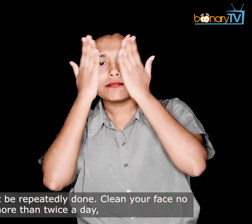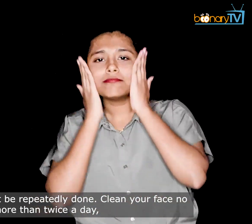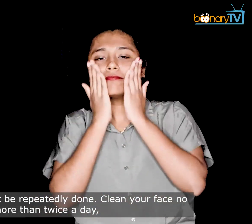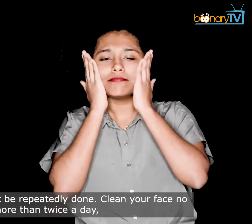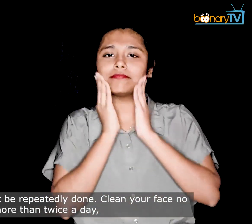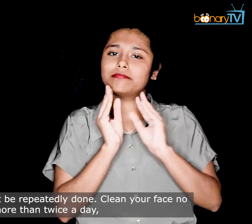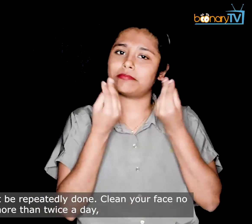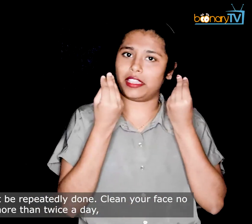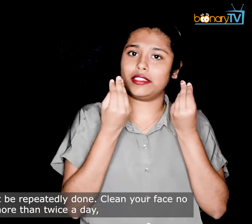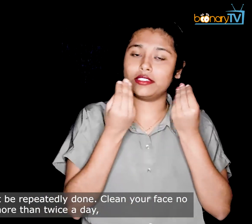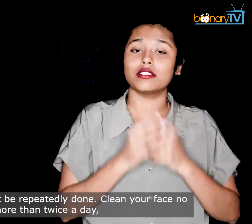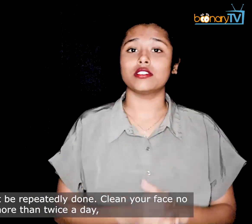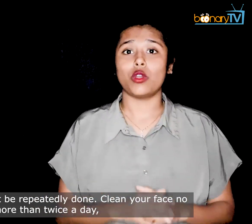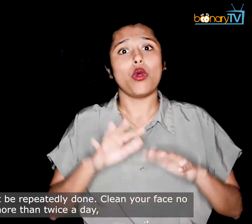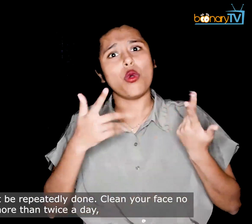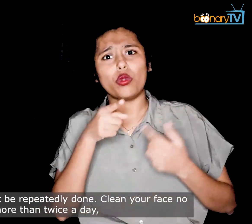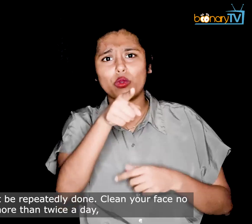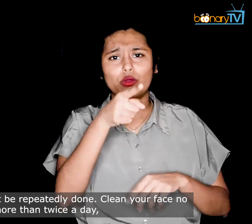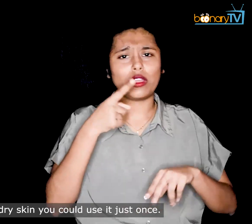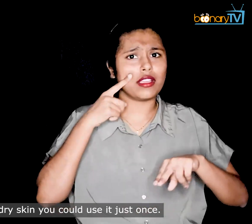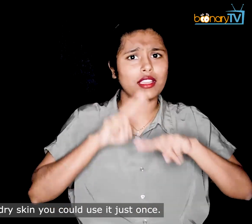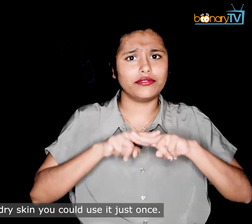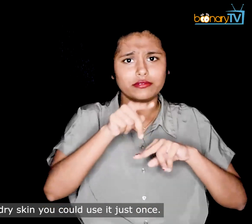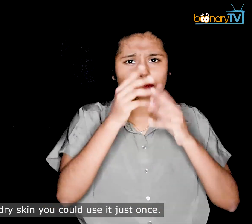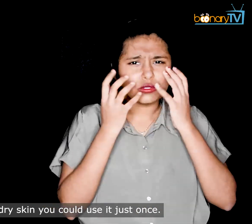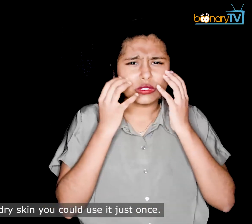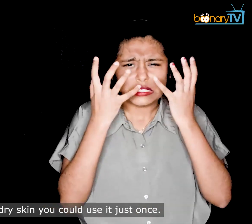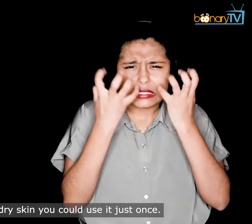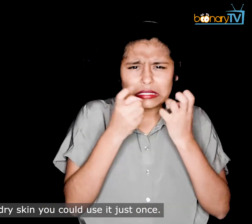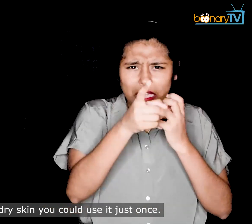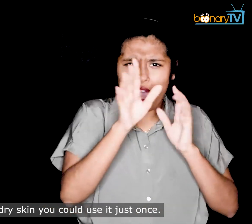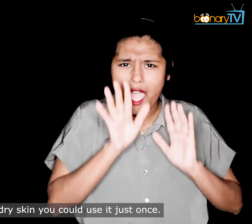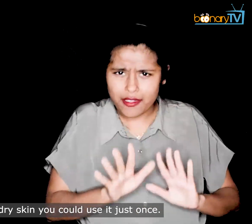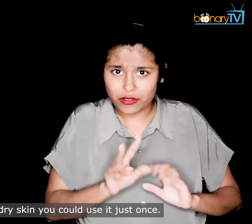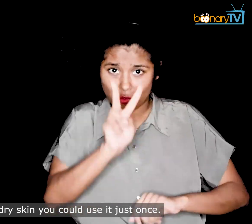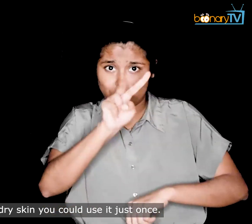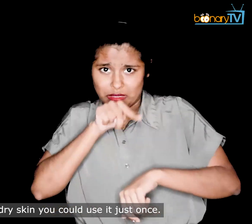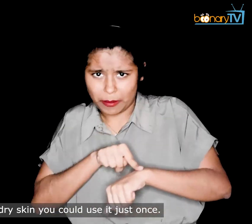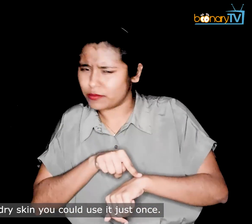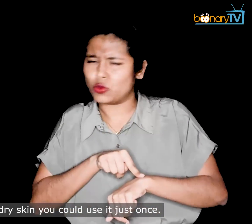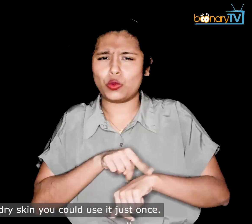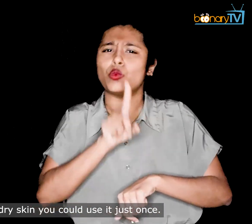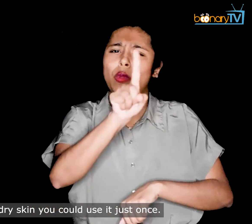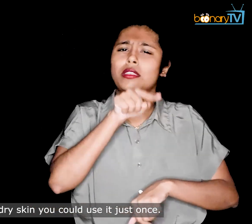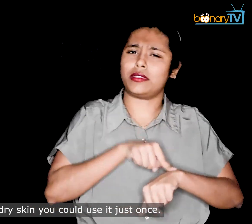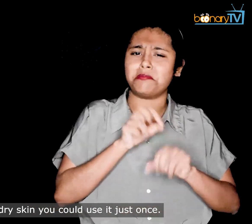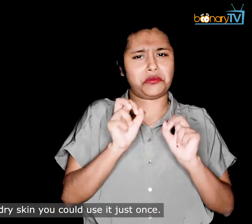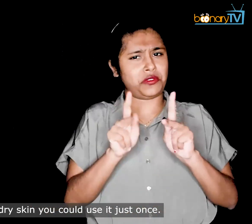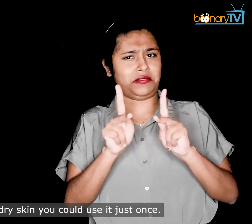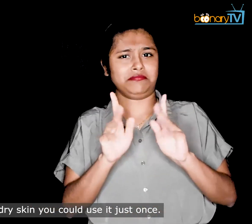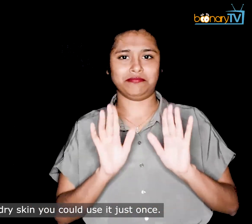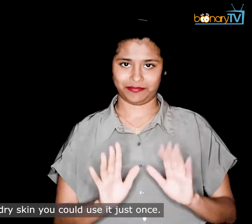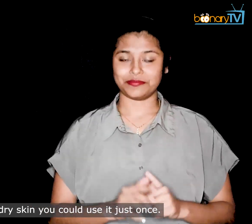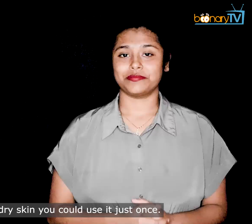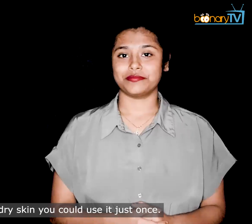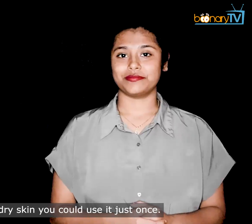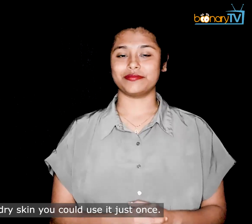more than twice a day. Or, if you have dry skin, you could use it just